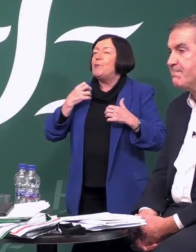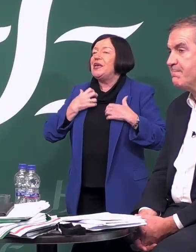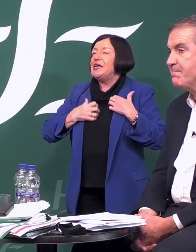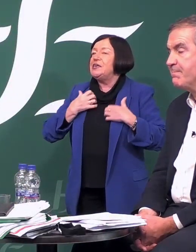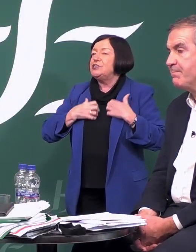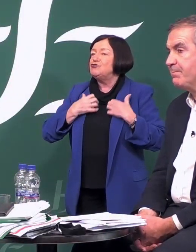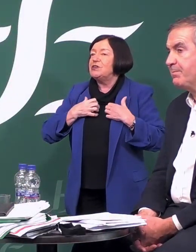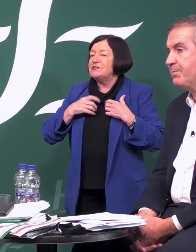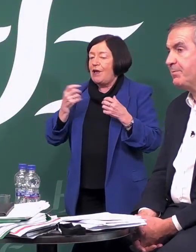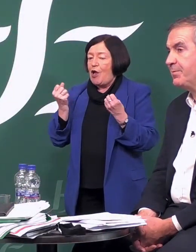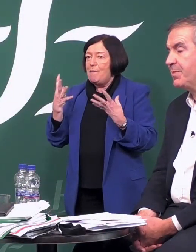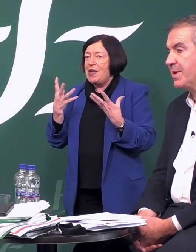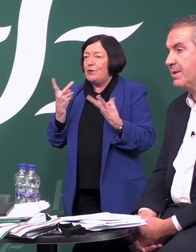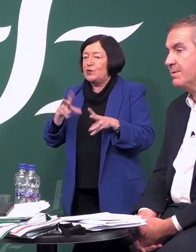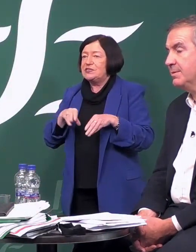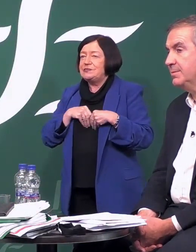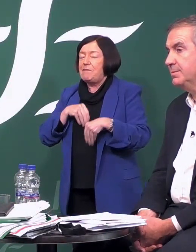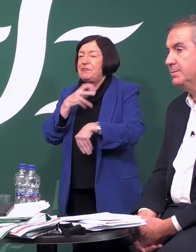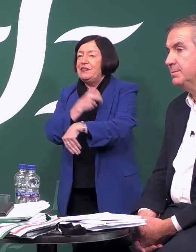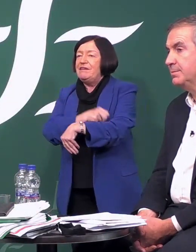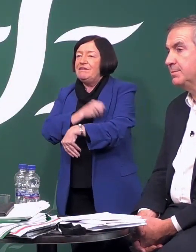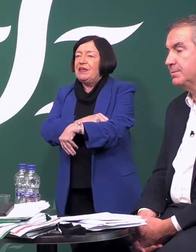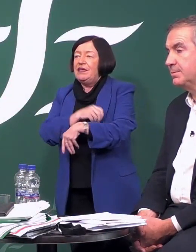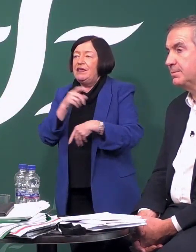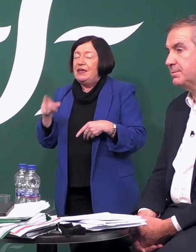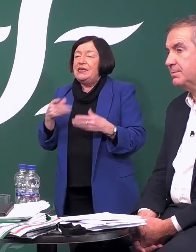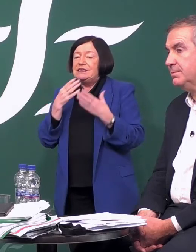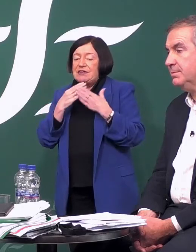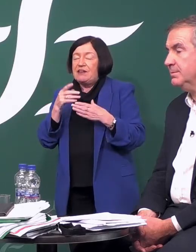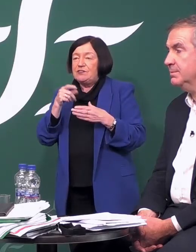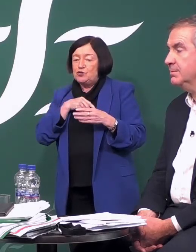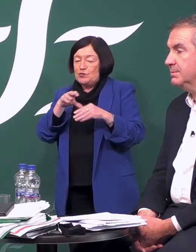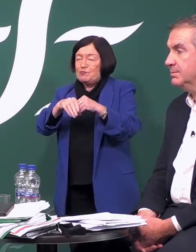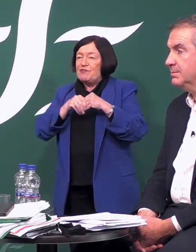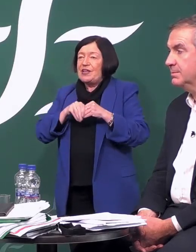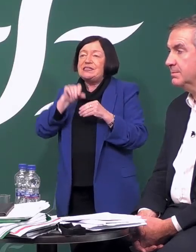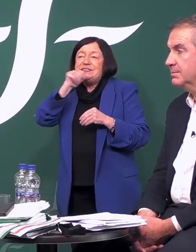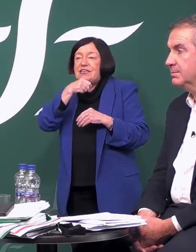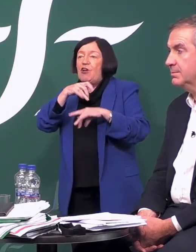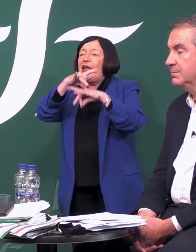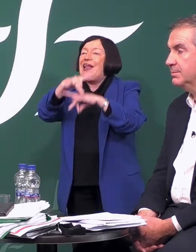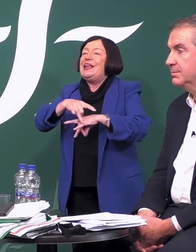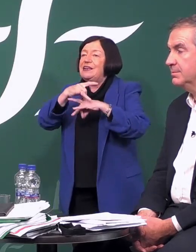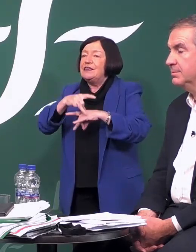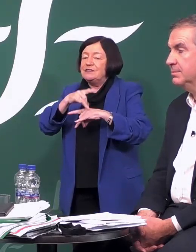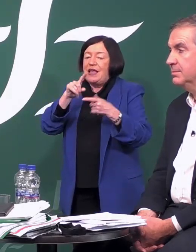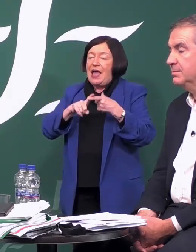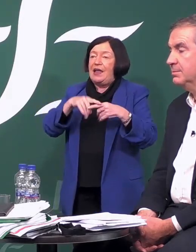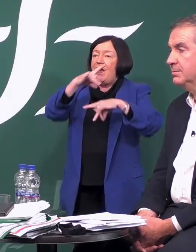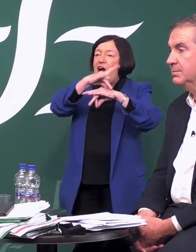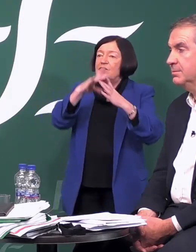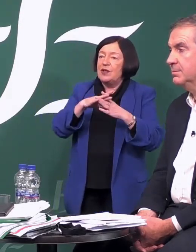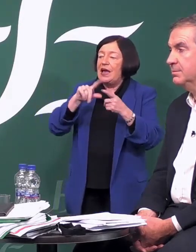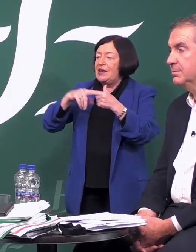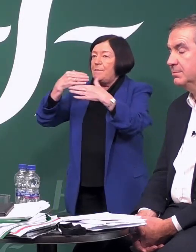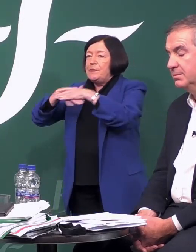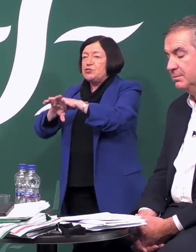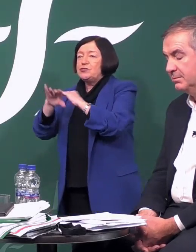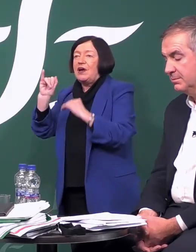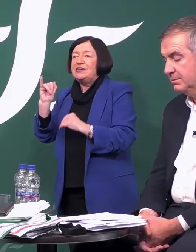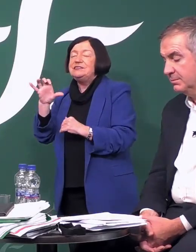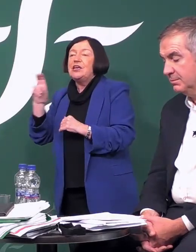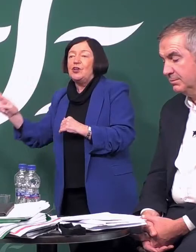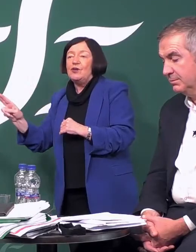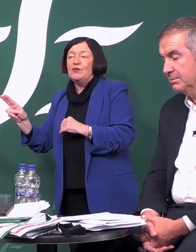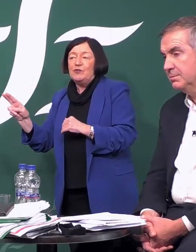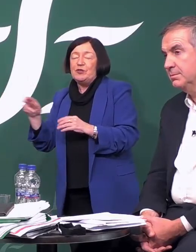would be the uptake, because as we've said many times, thankfully serious illness and hospitalization and admission to ICU is